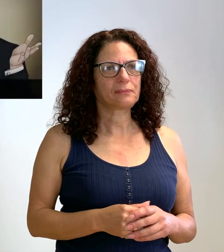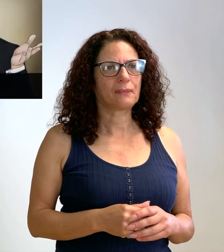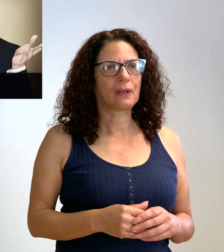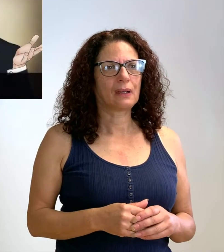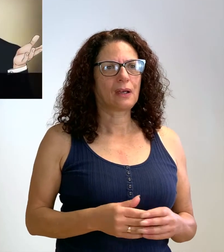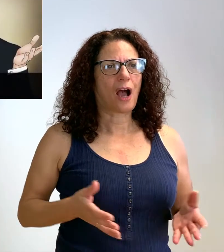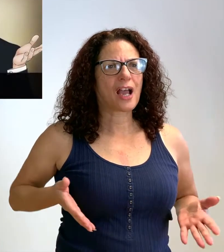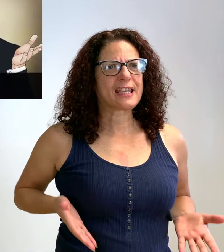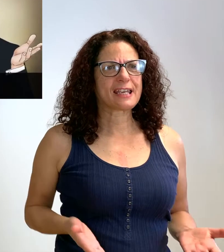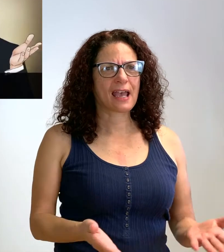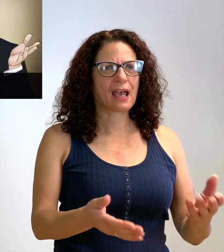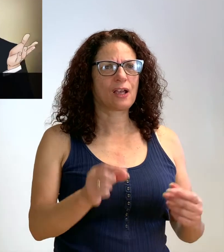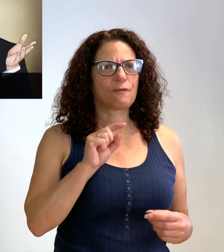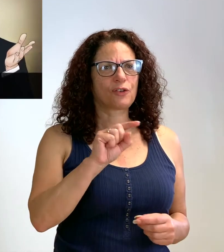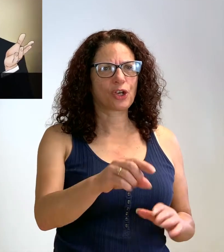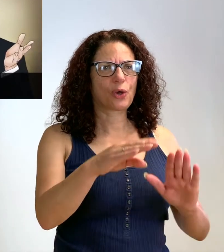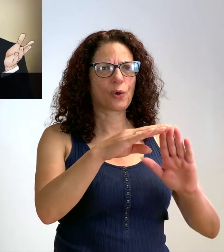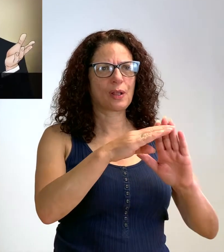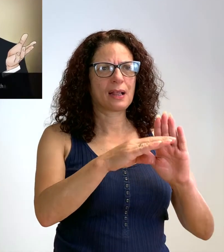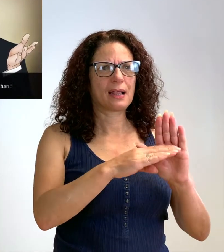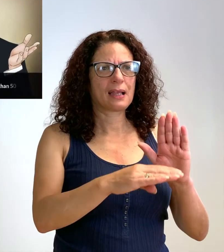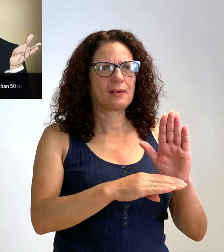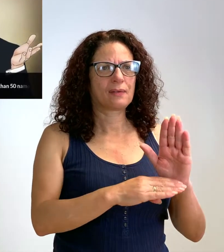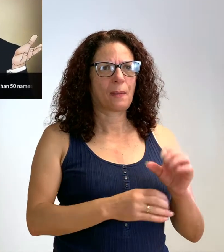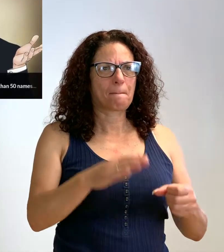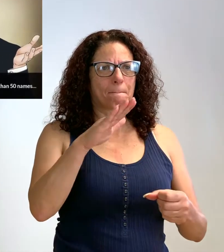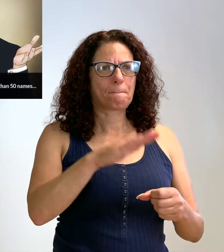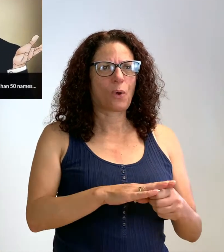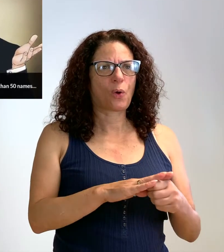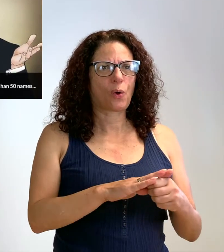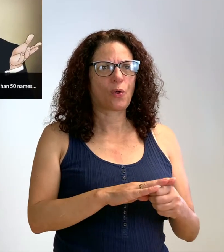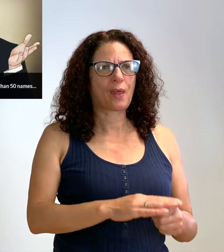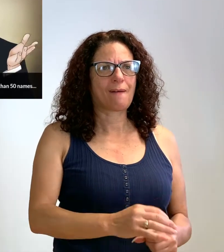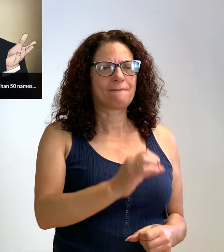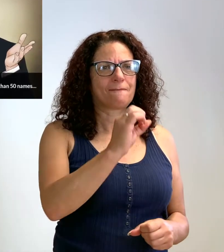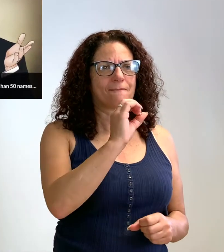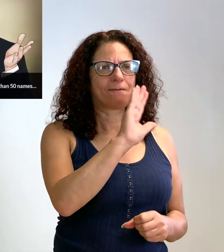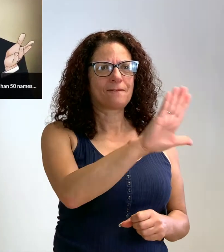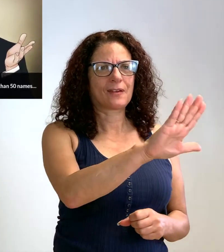"But I gave you a list with more than 50 names.